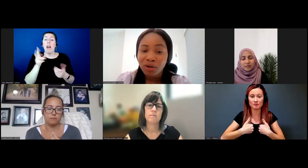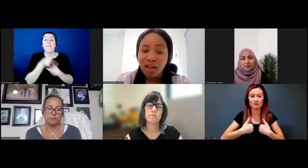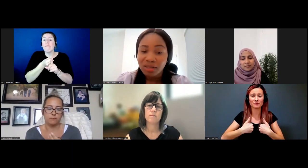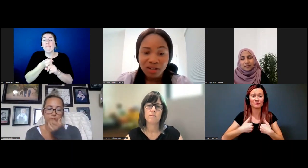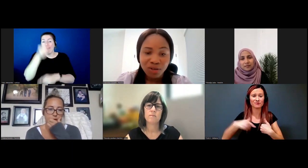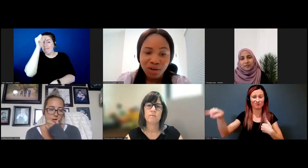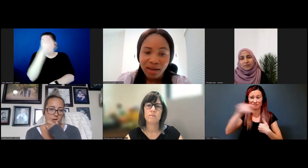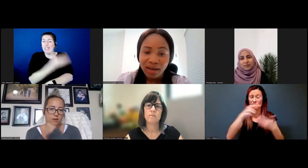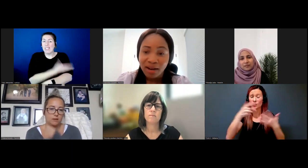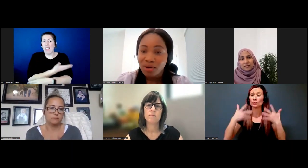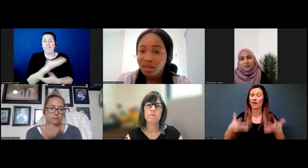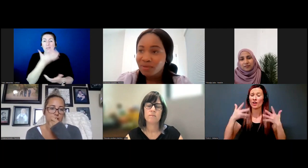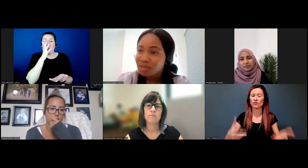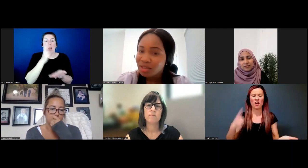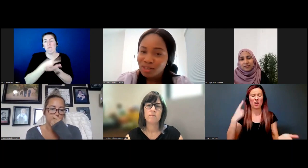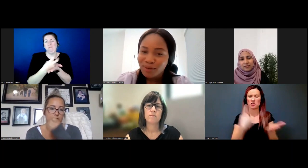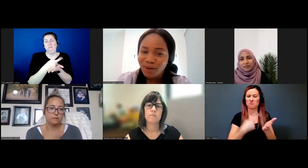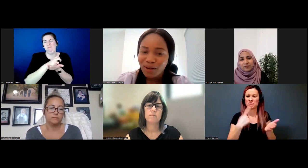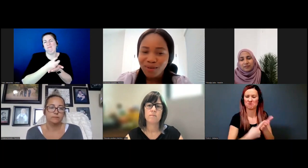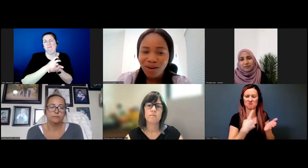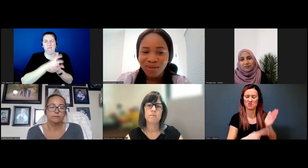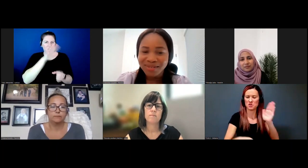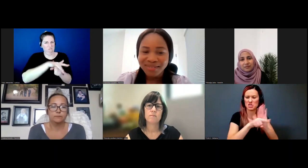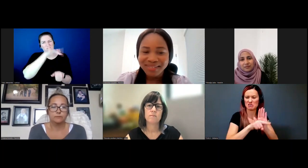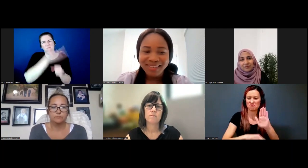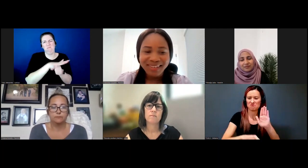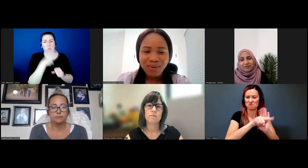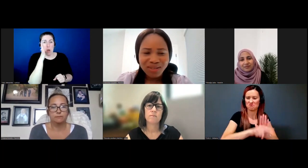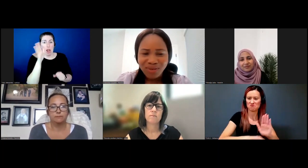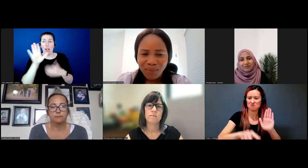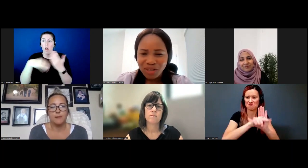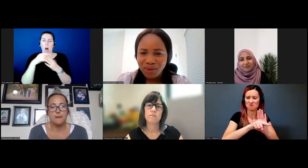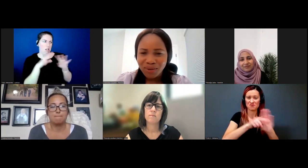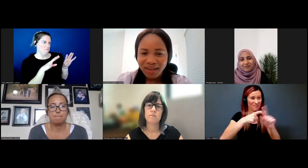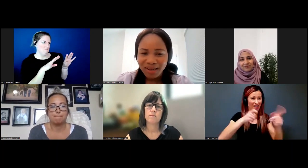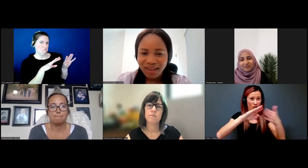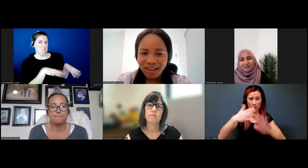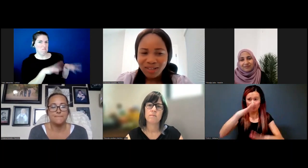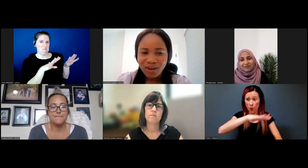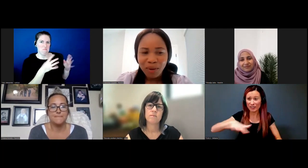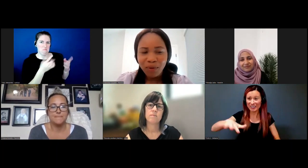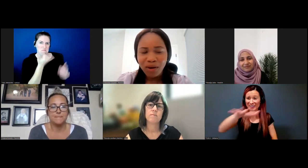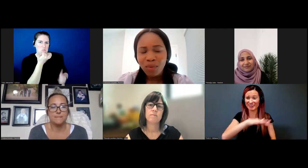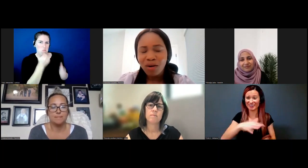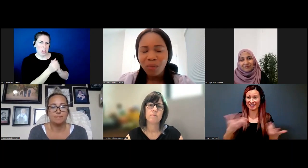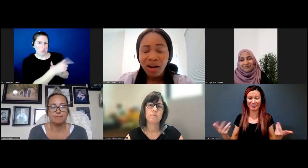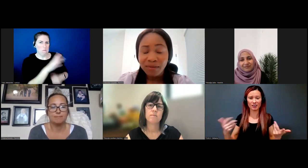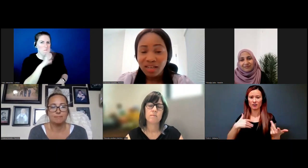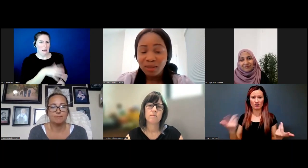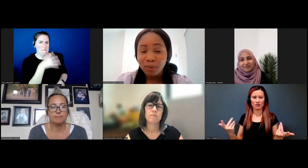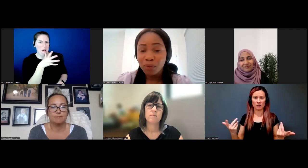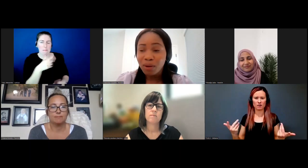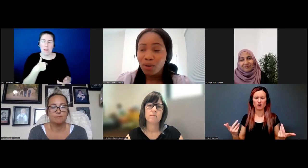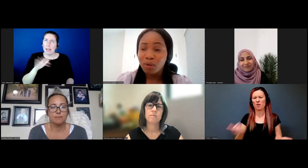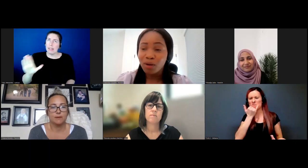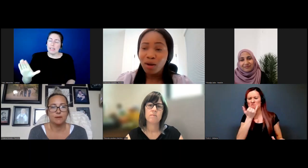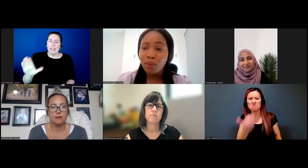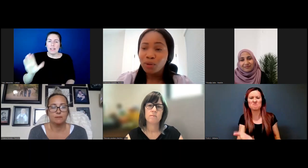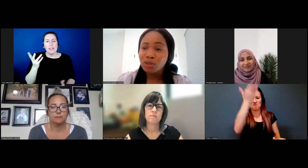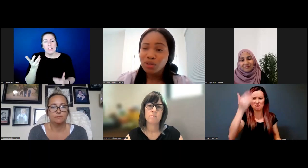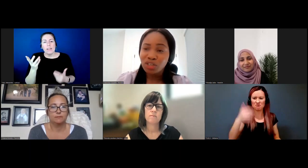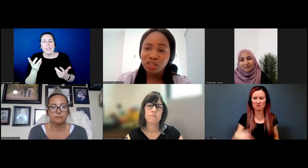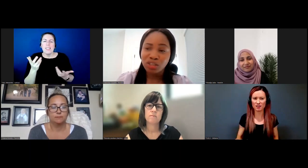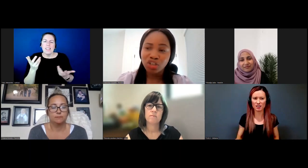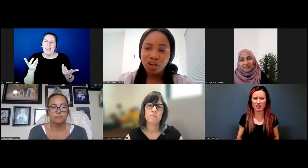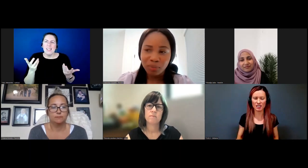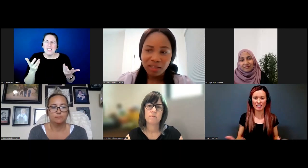a huge blown out tantrum, and everyone gives you this look of, oh, what's wrong with you? So what I've seen is people are more